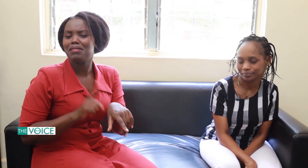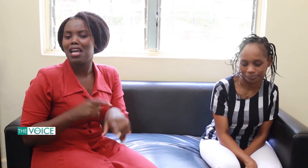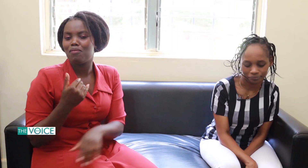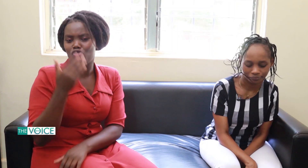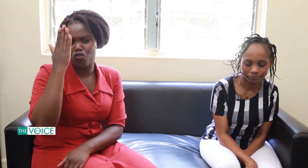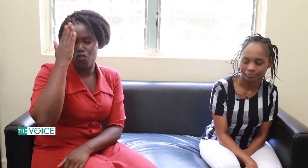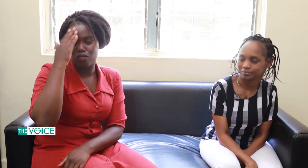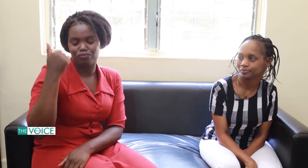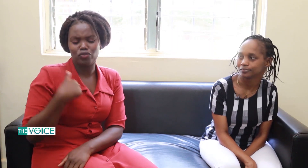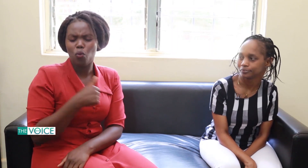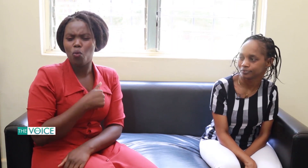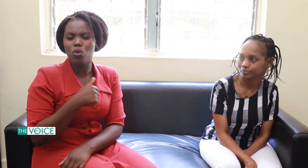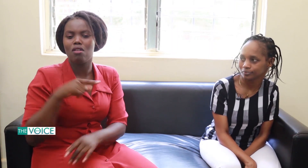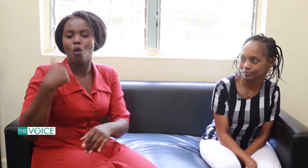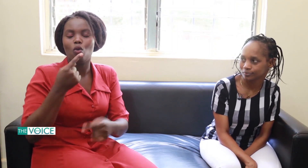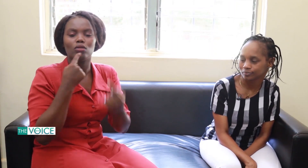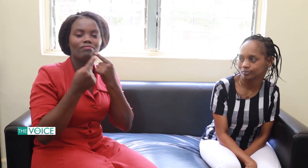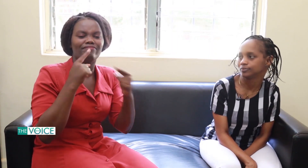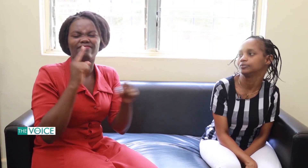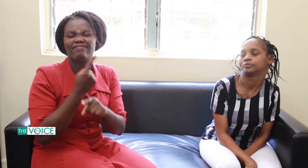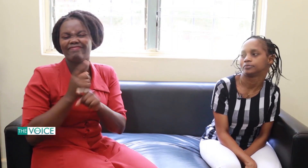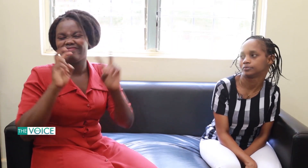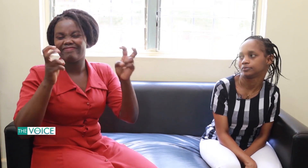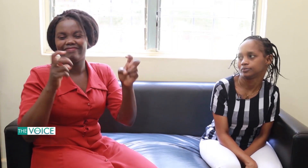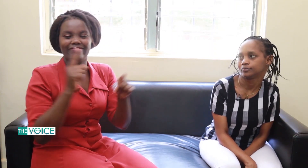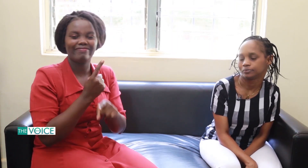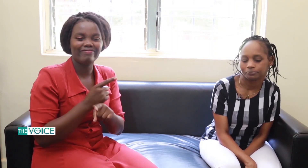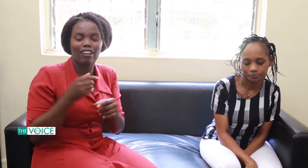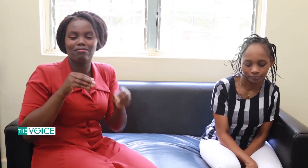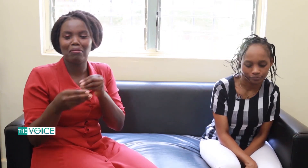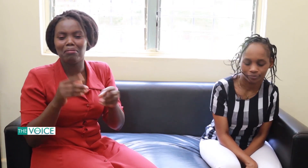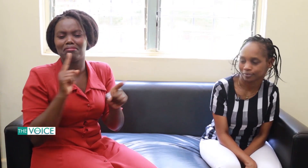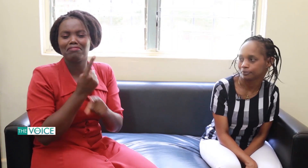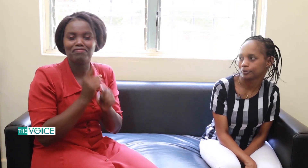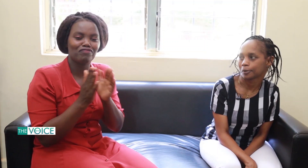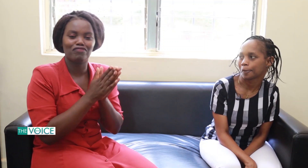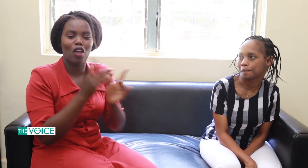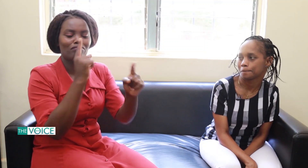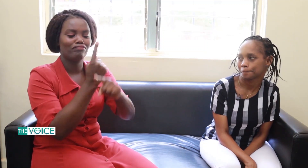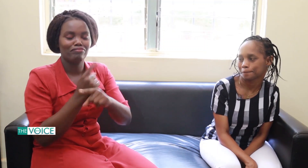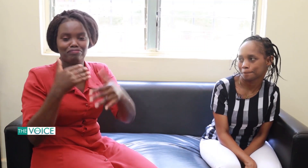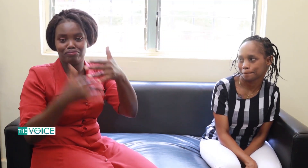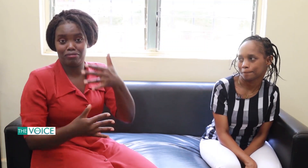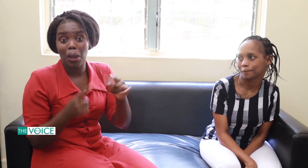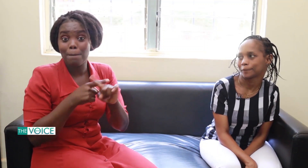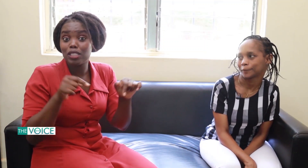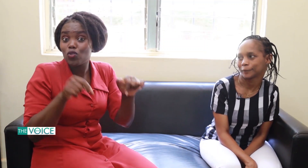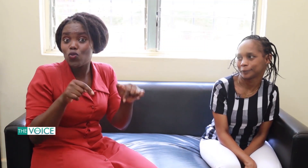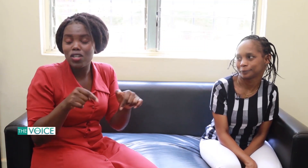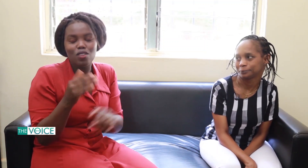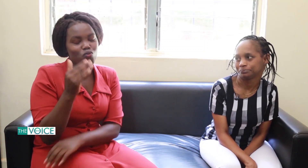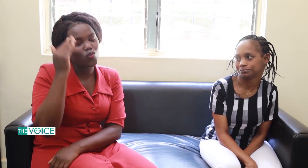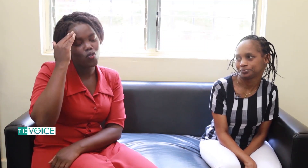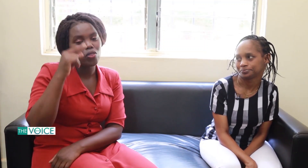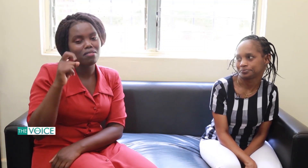Today we have a guest and we'll give a time to introduce himself and with different topics and with different